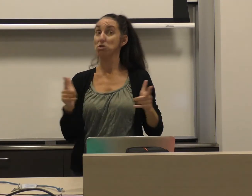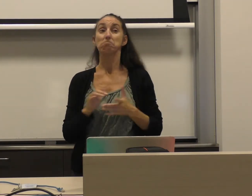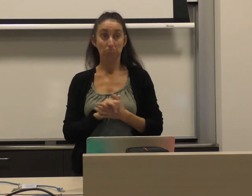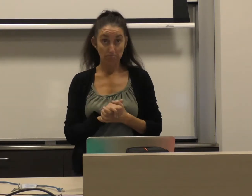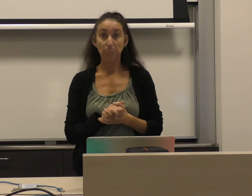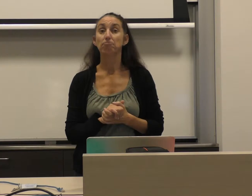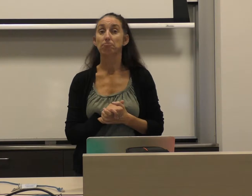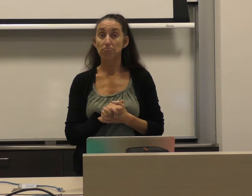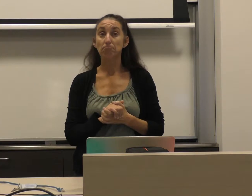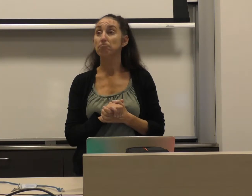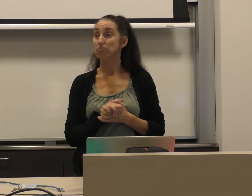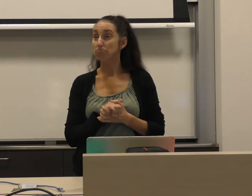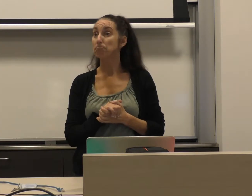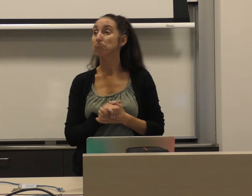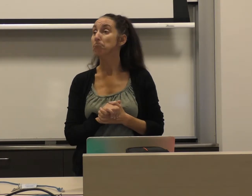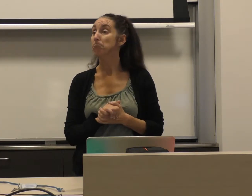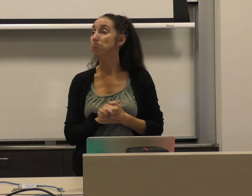Body language. Yes.